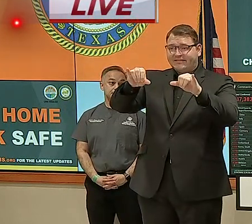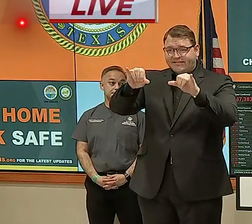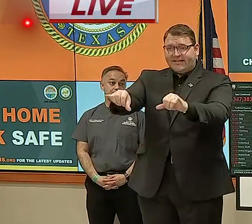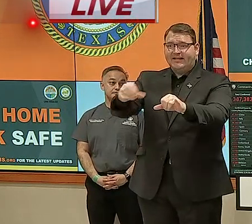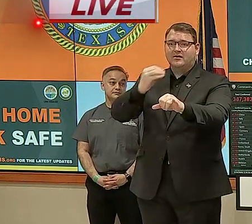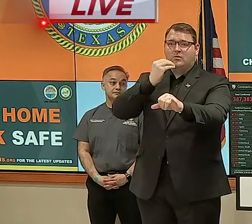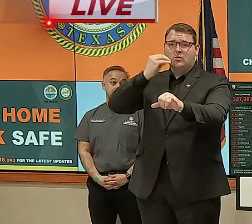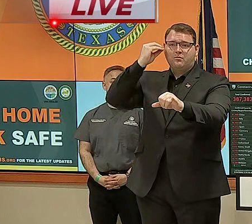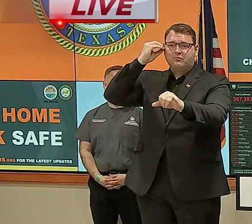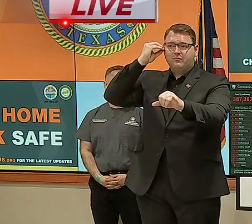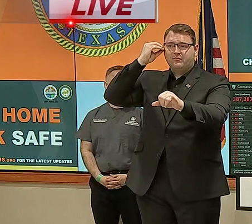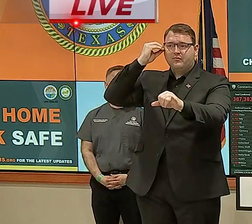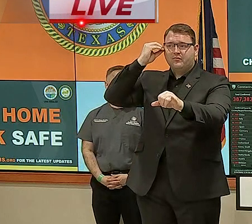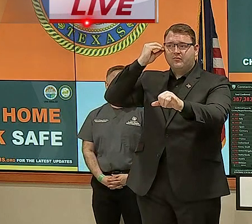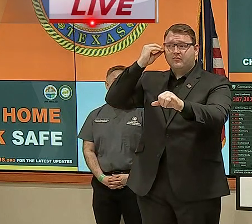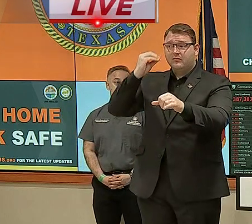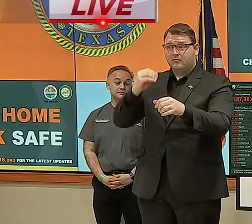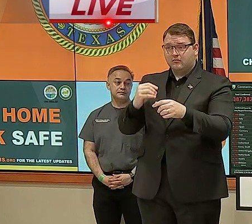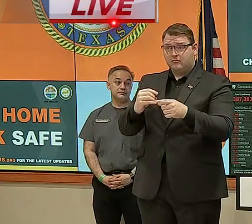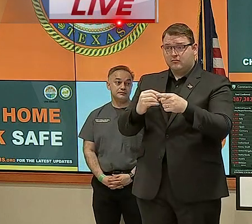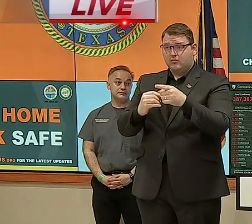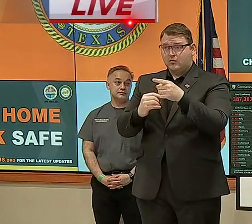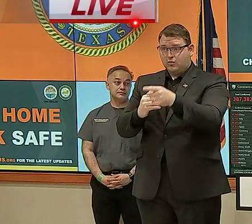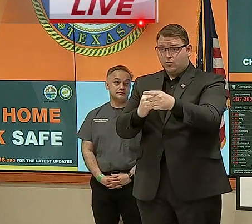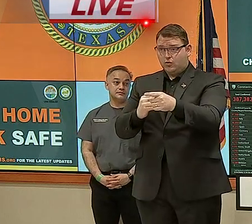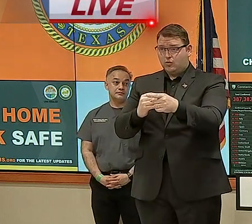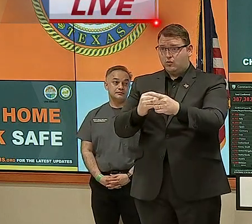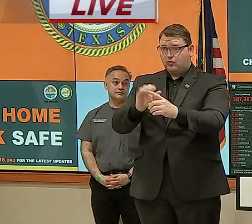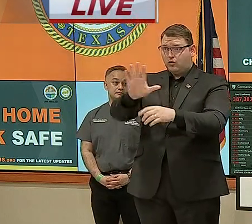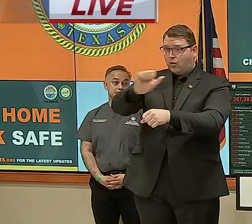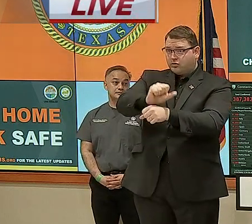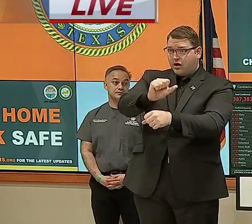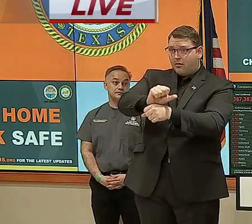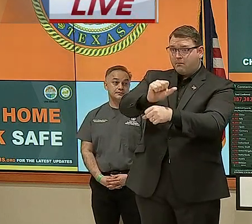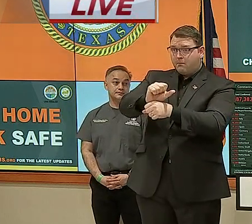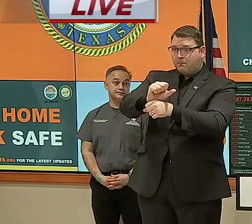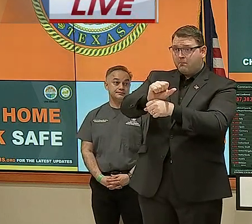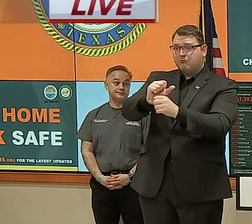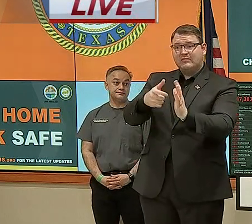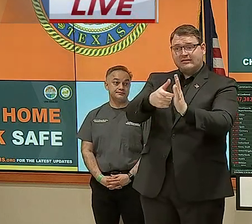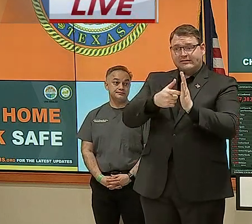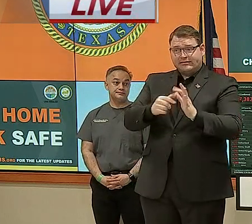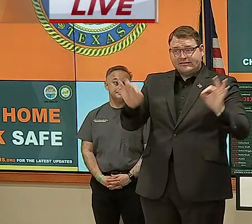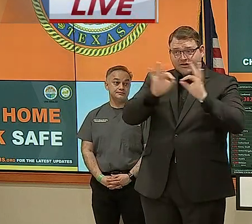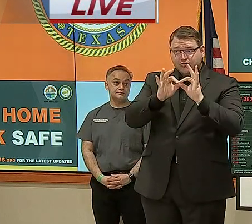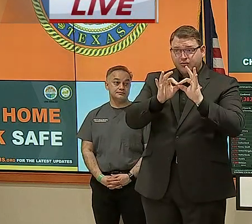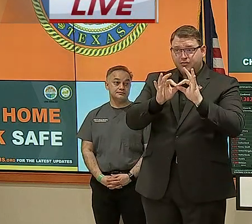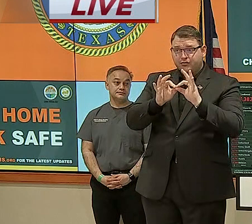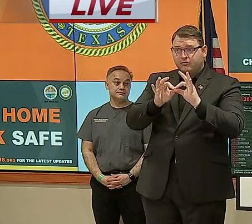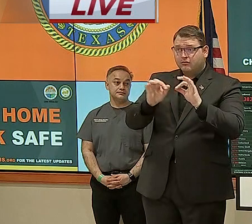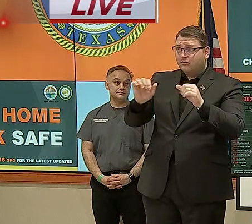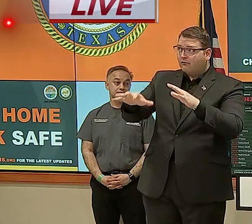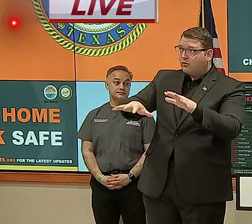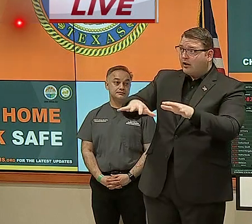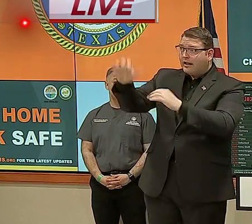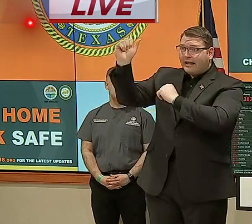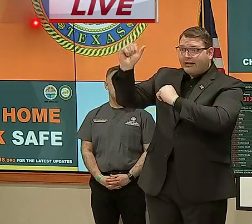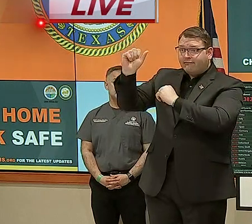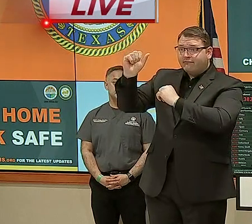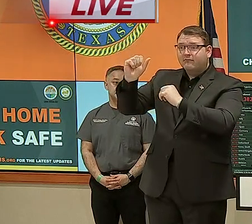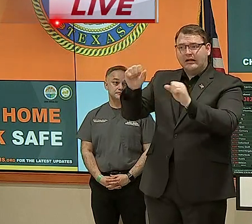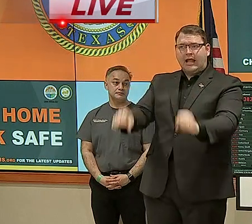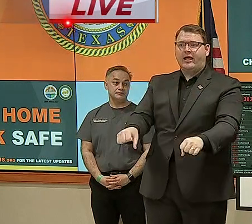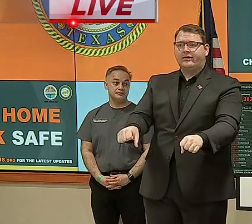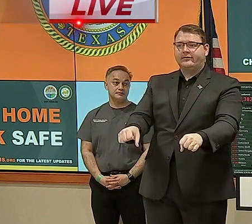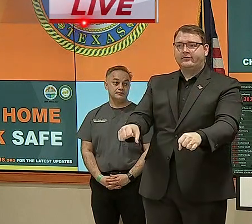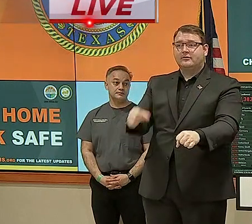of an essential sector, you must go outside for your work, then you must keep the 6 feet distance